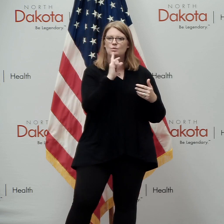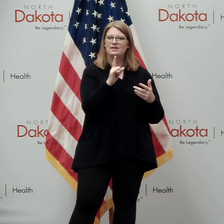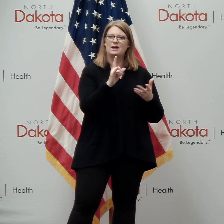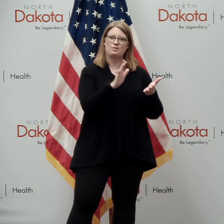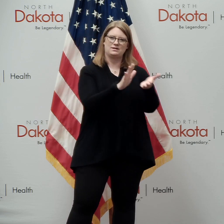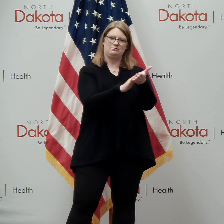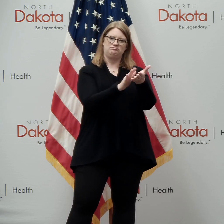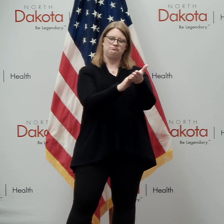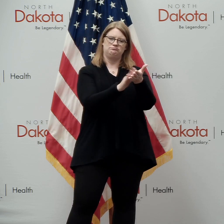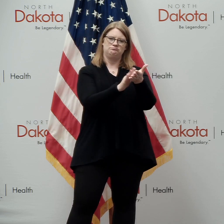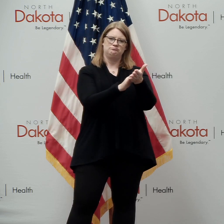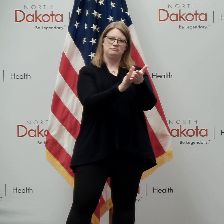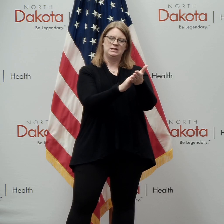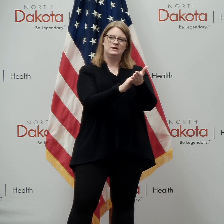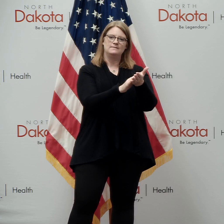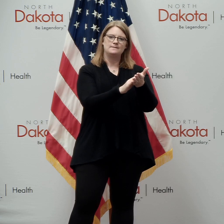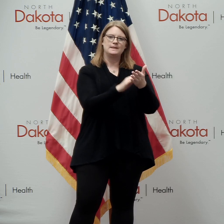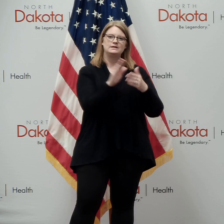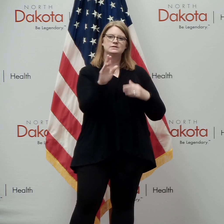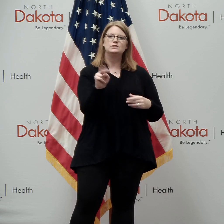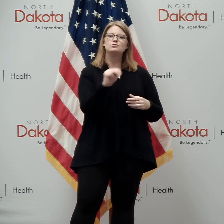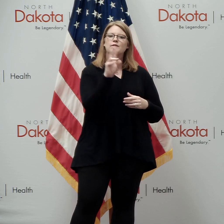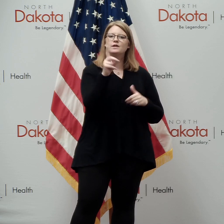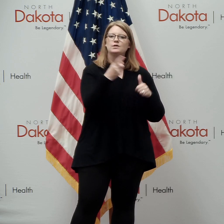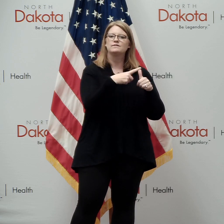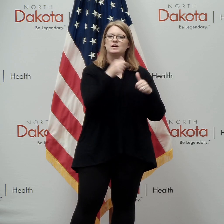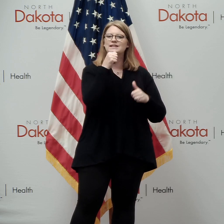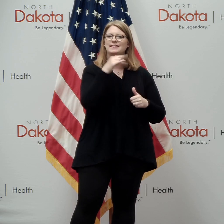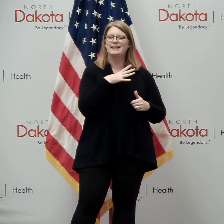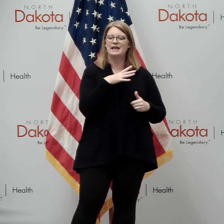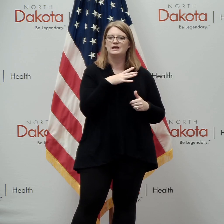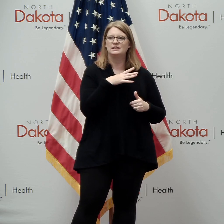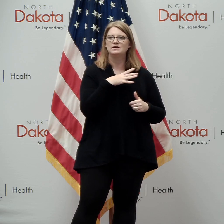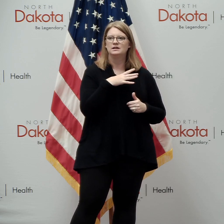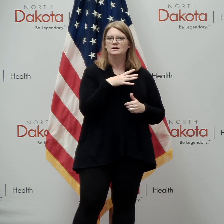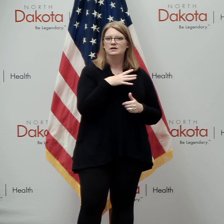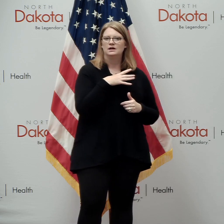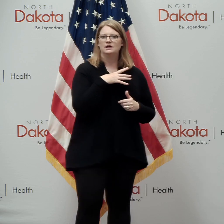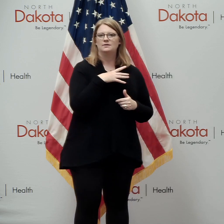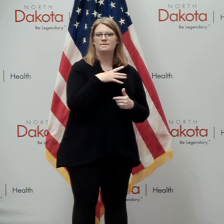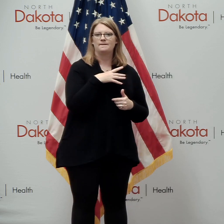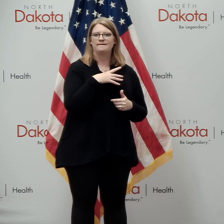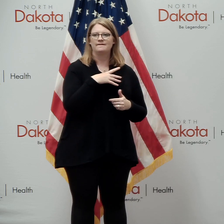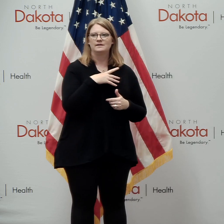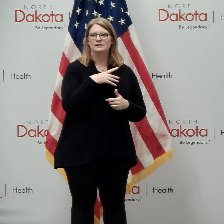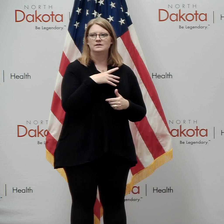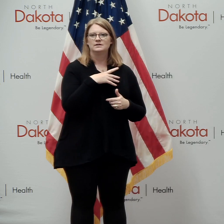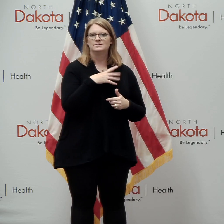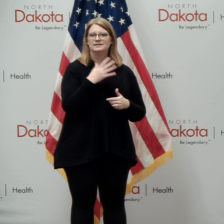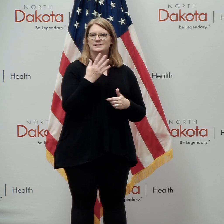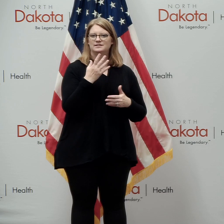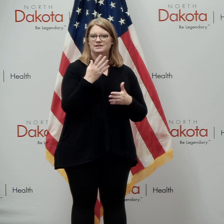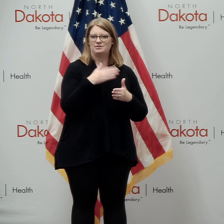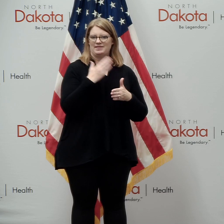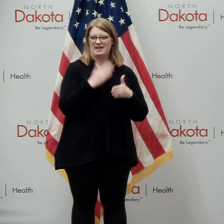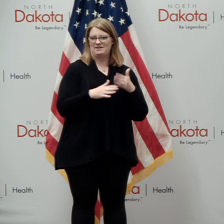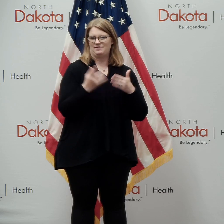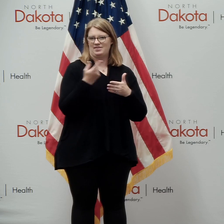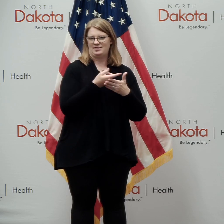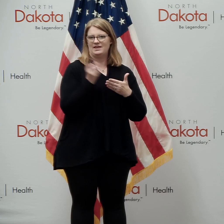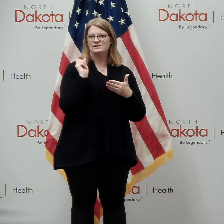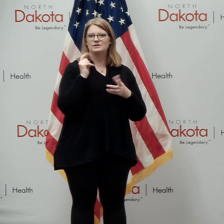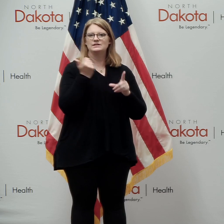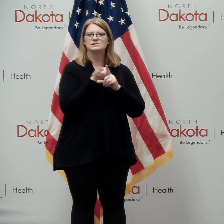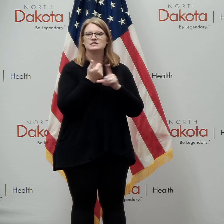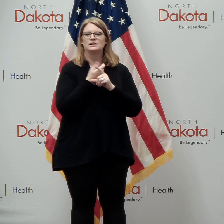out today to North Dakota's First Lady. She was invited at the end of last week to join today in